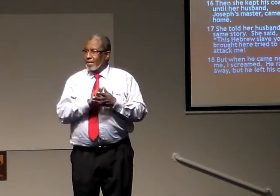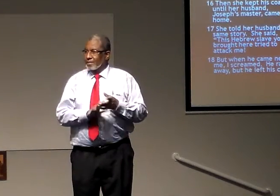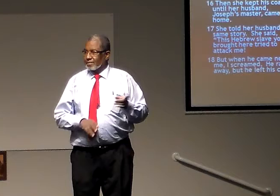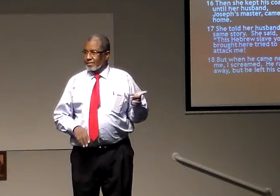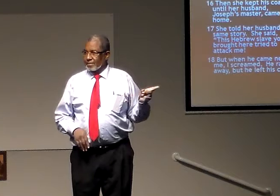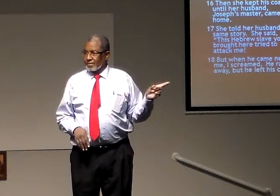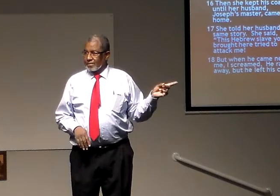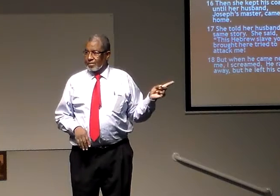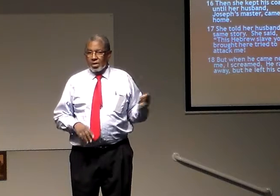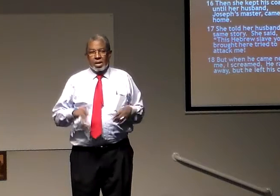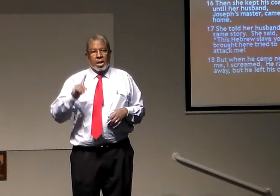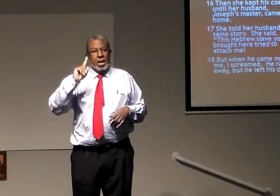the governor's wife.